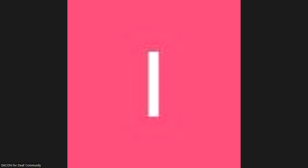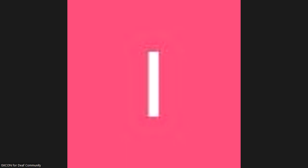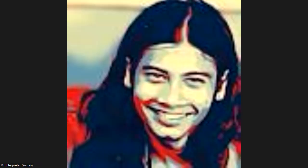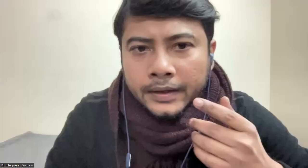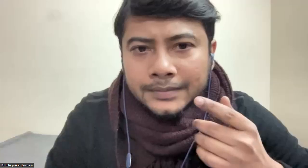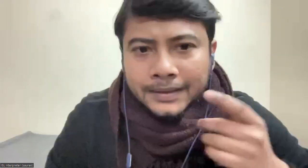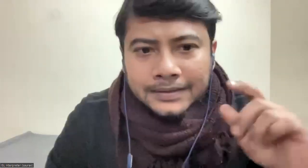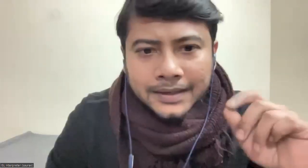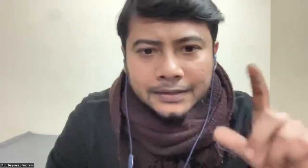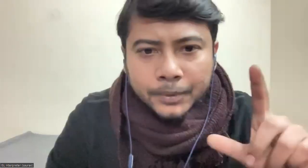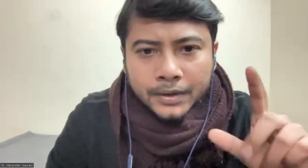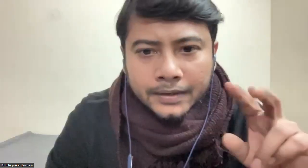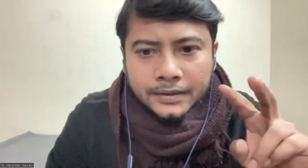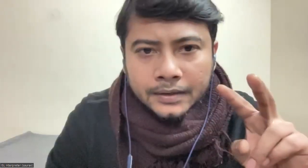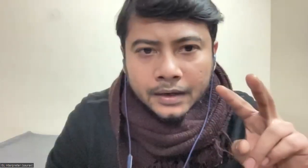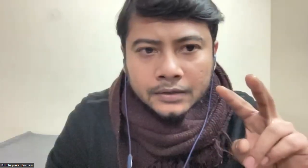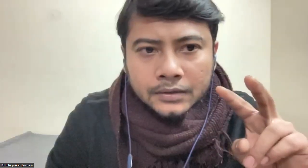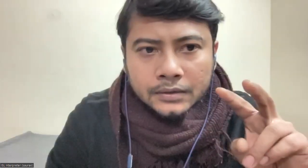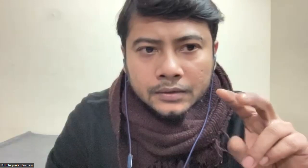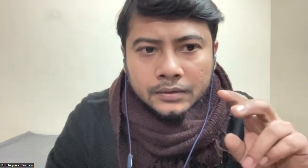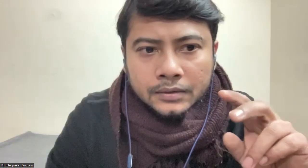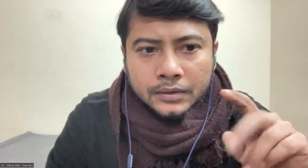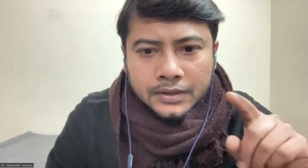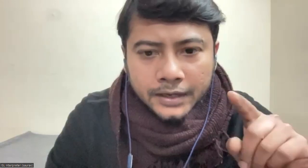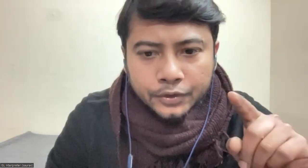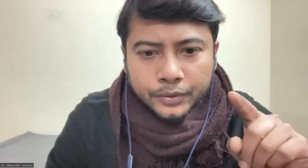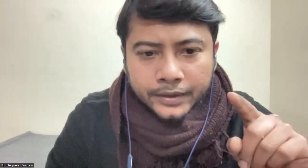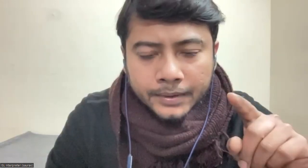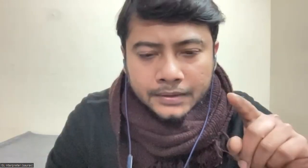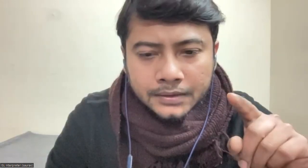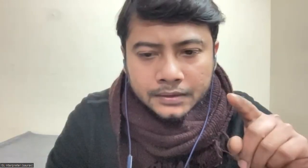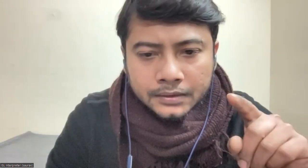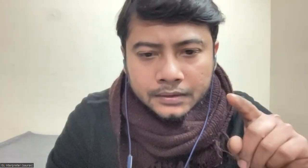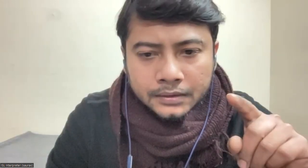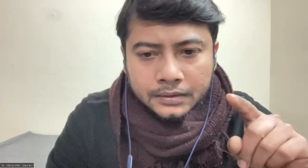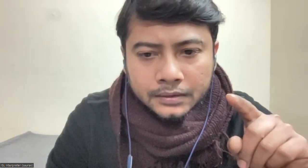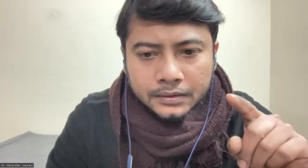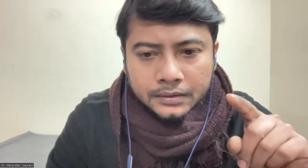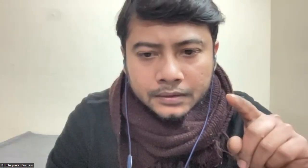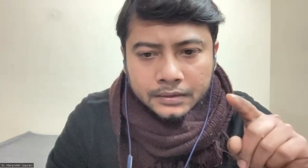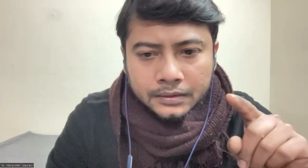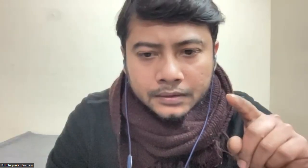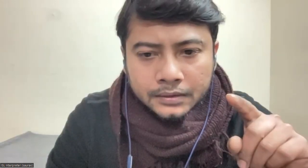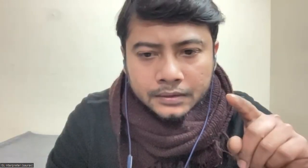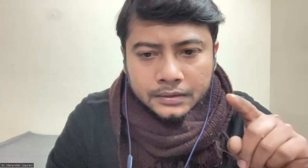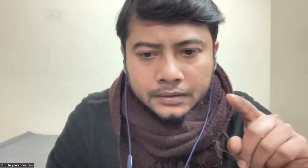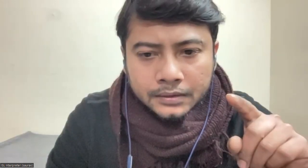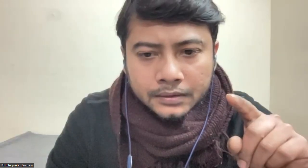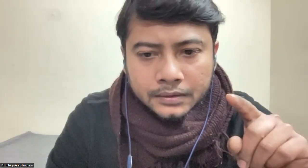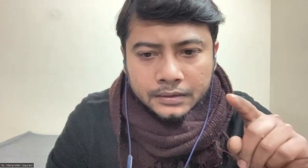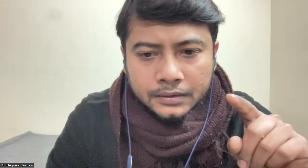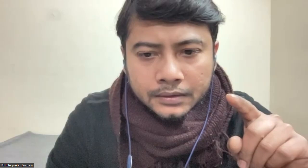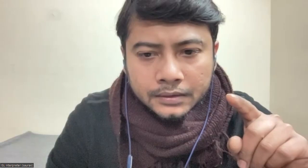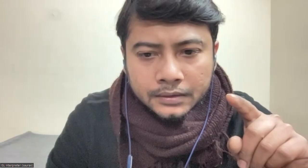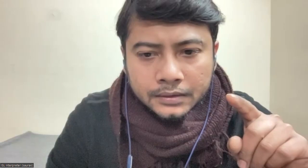Saurabh, Sorry. Yes, Mataji. I I've spotlighted. spotlighted. Acha, are you doing it, Mataji? No, no, no. I was just chanting, so I